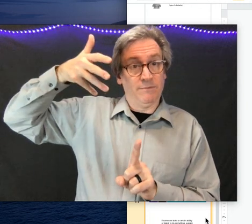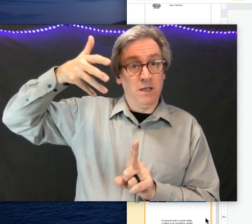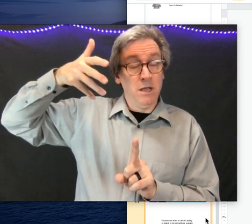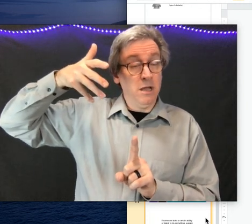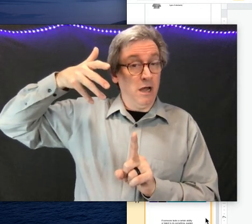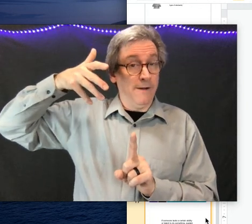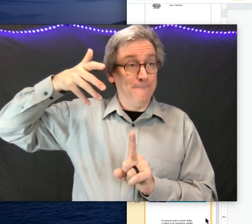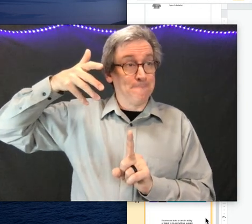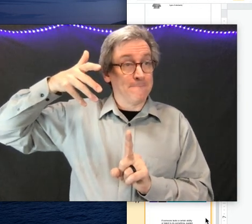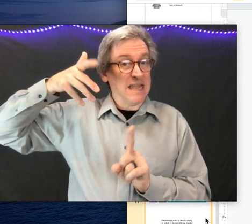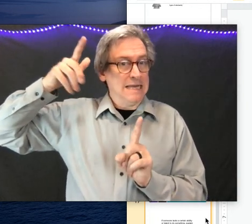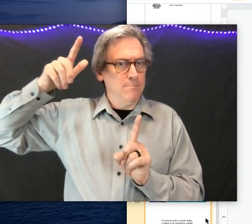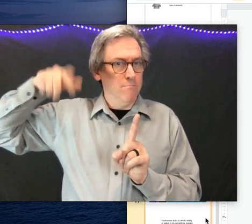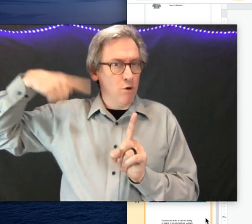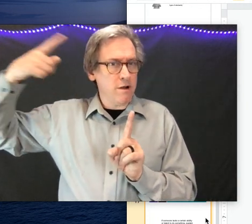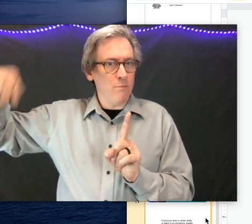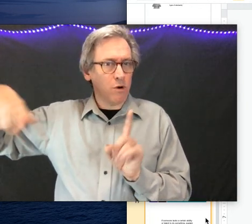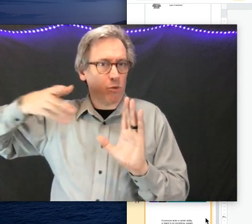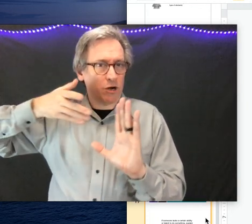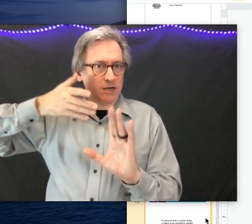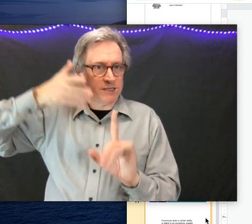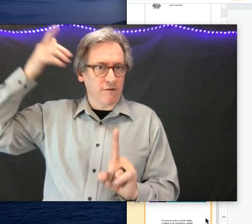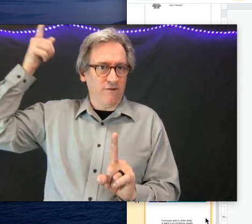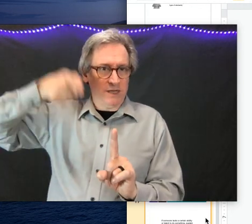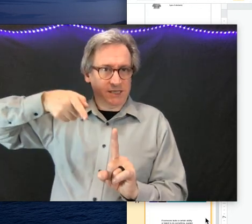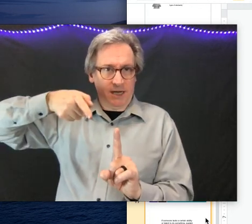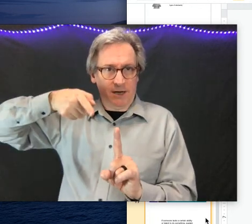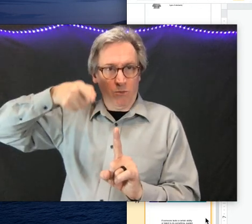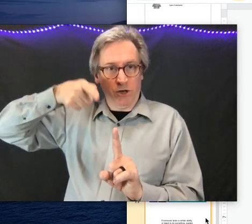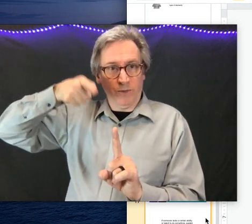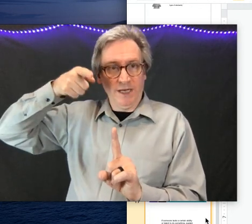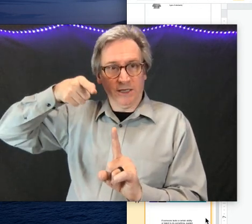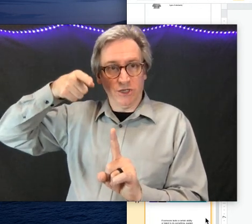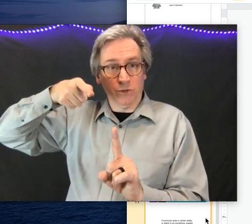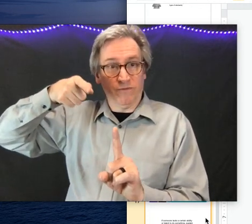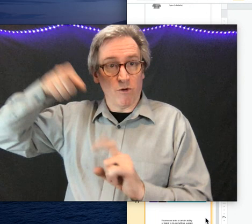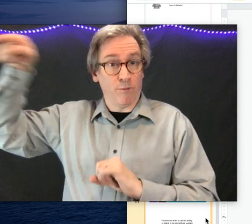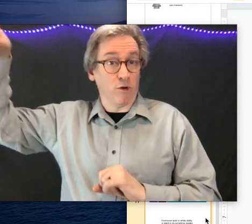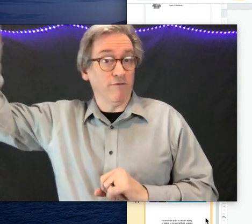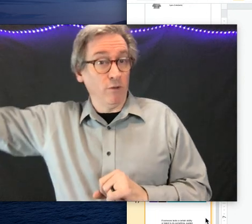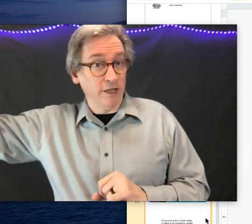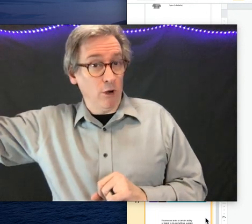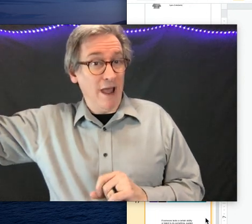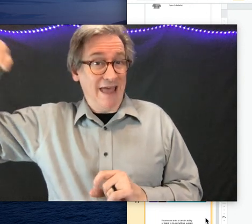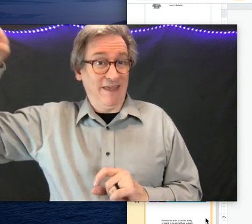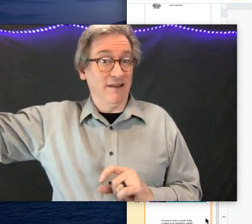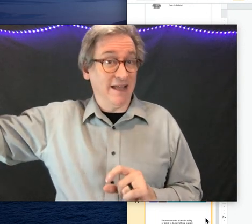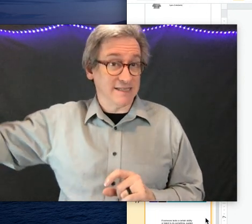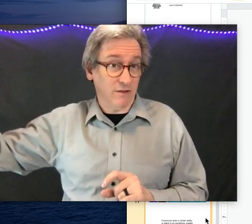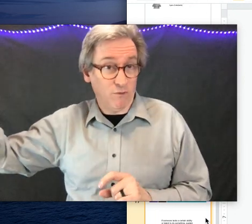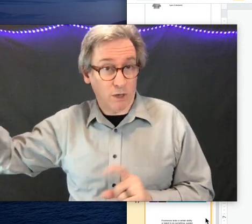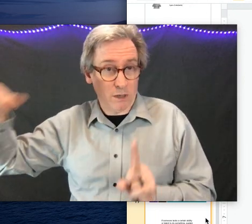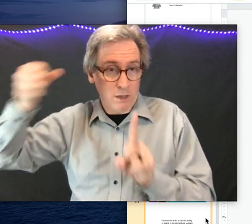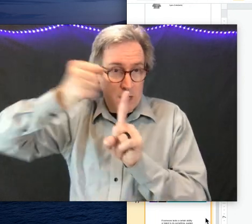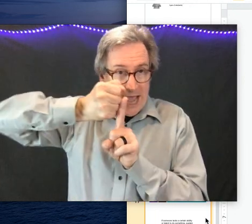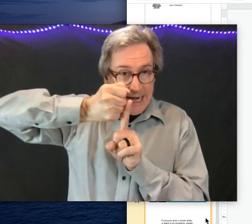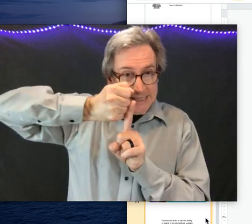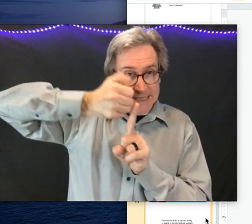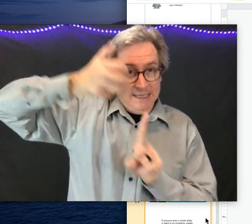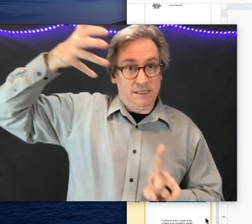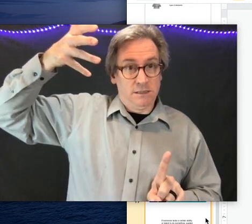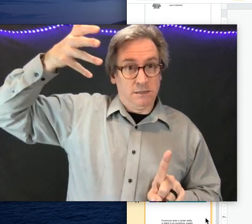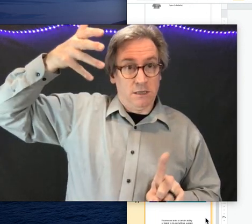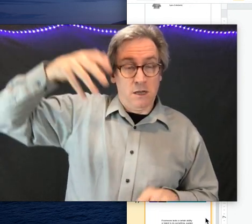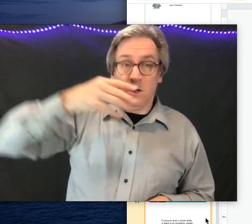sign. More and more, we're going to start focusing on what do we need to do for the portfolio at the end of ASL 4. And